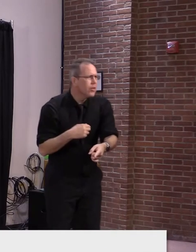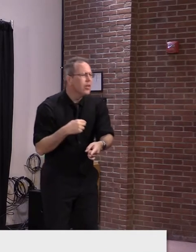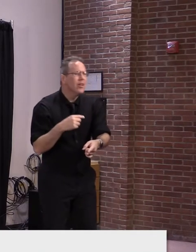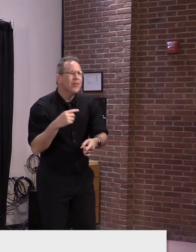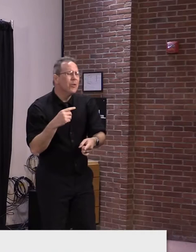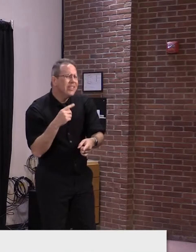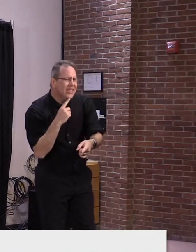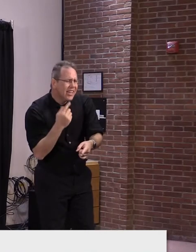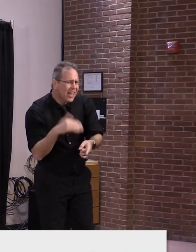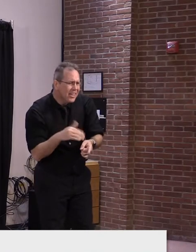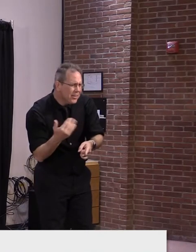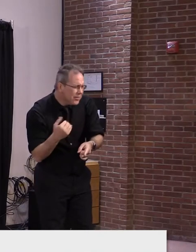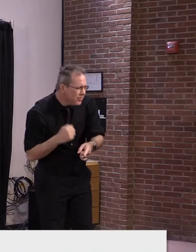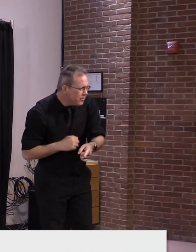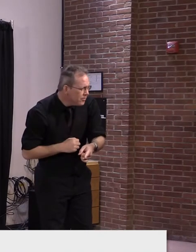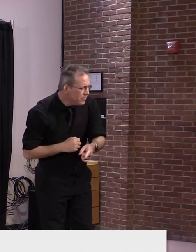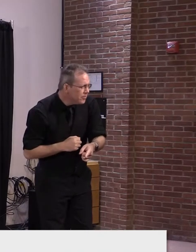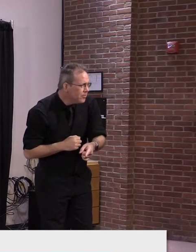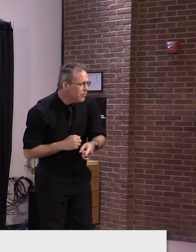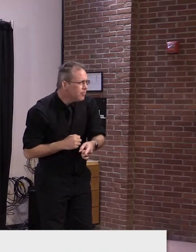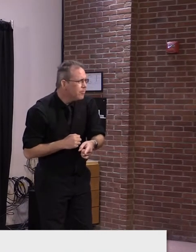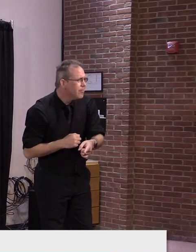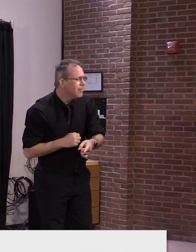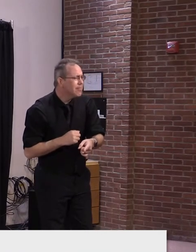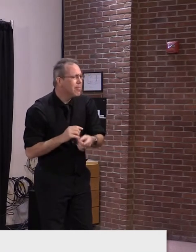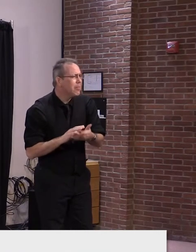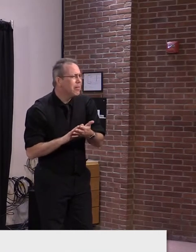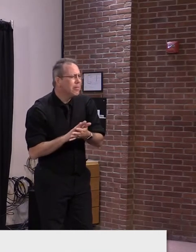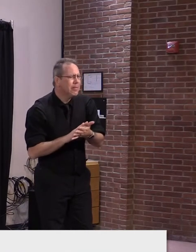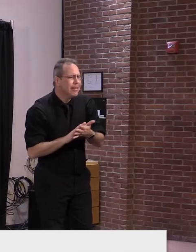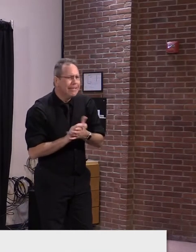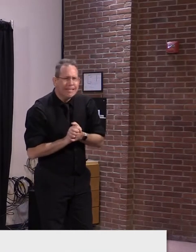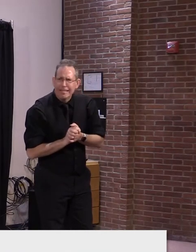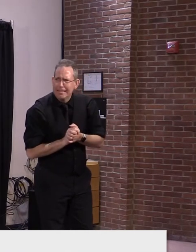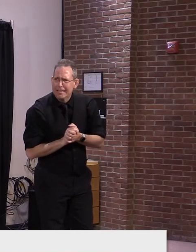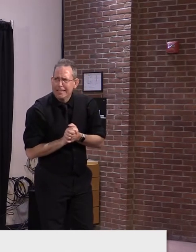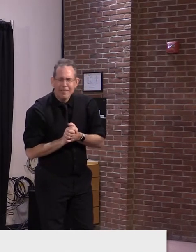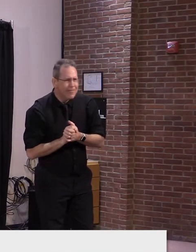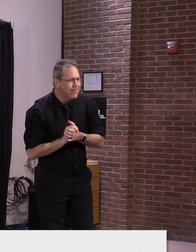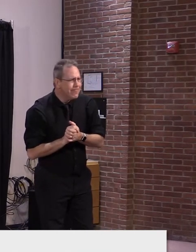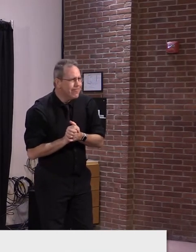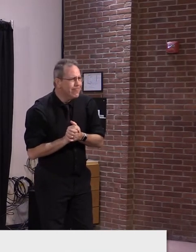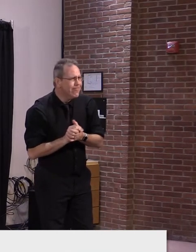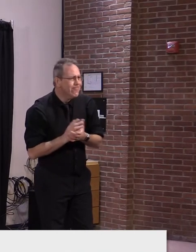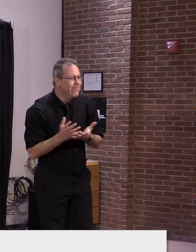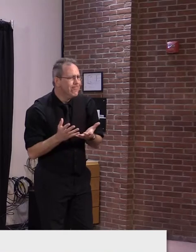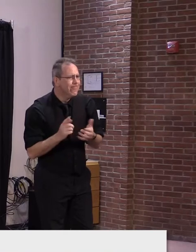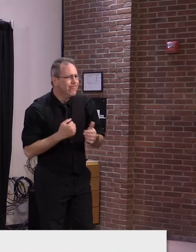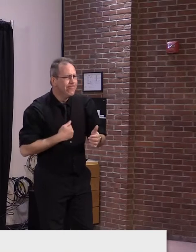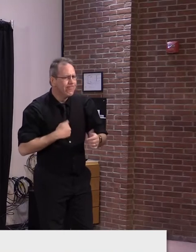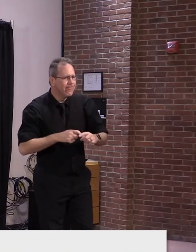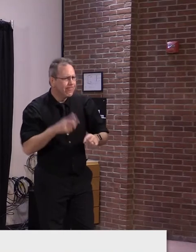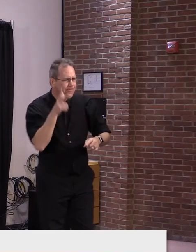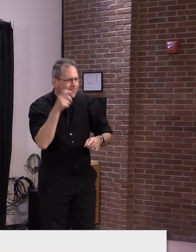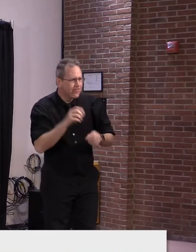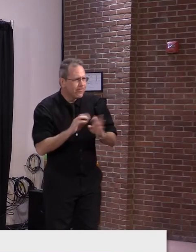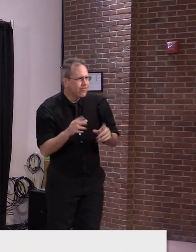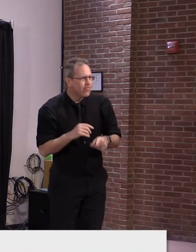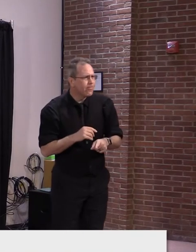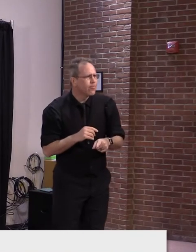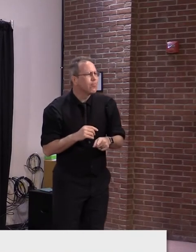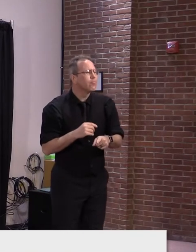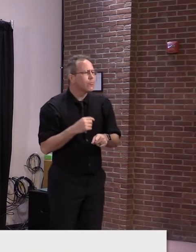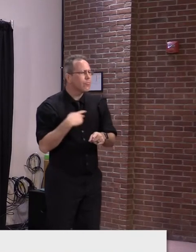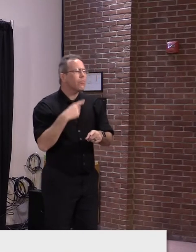state's involvement in facilitating a fourth shot? I saw the same thing